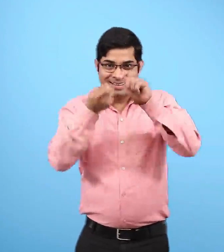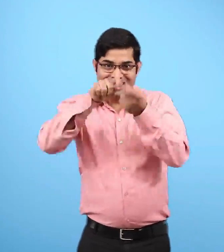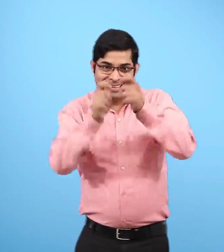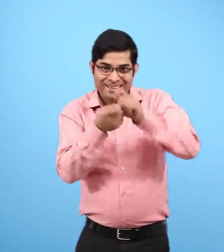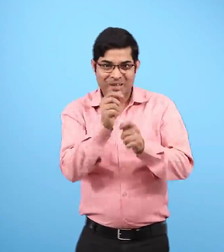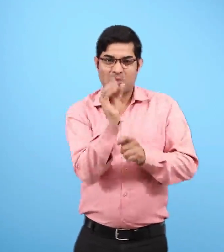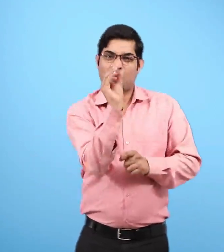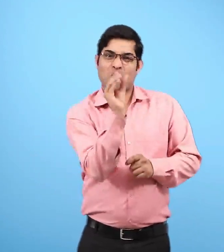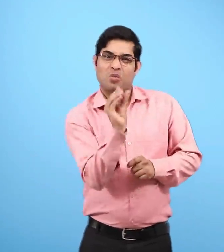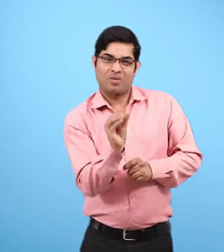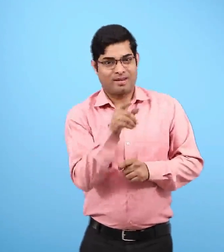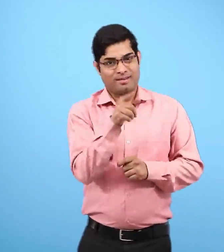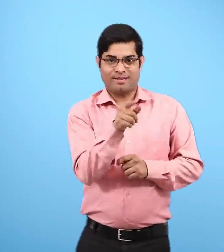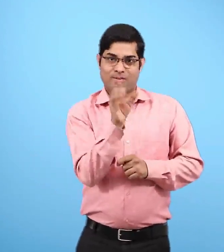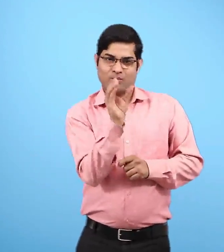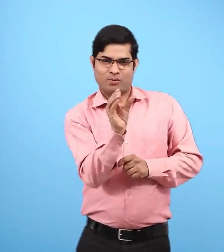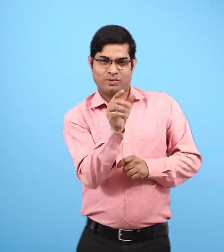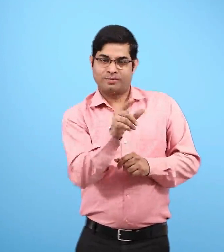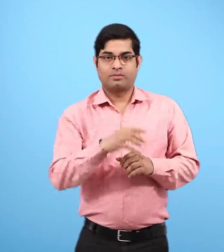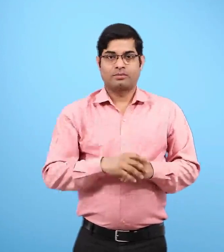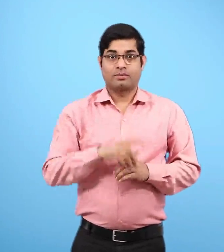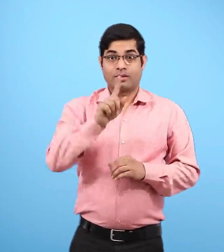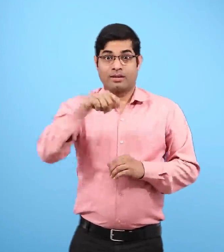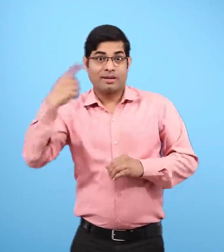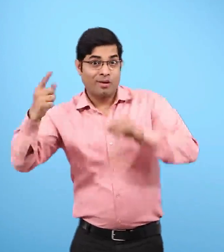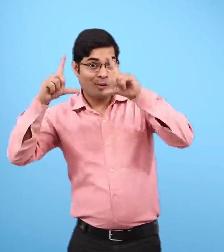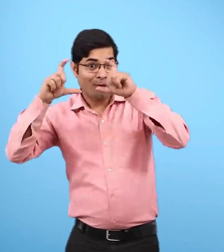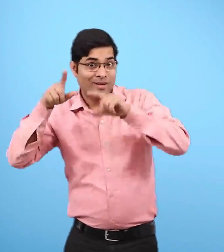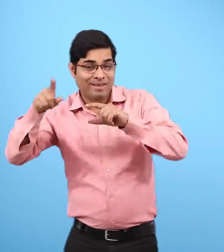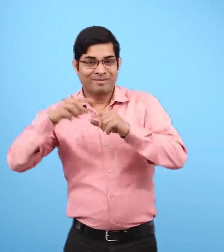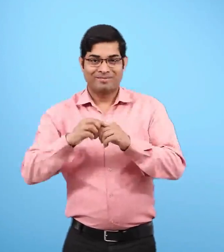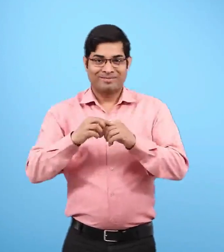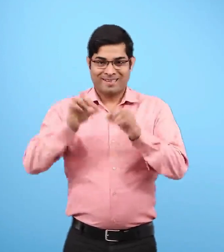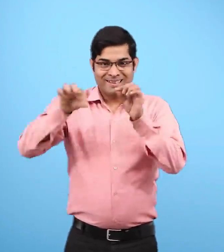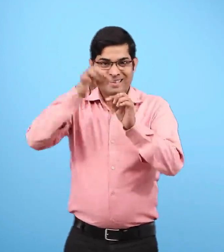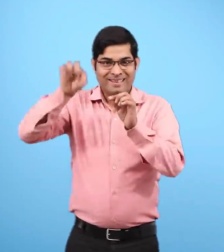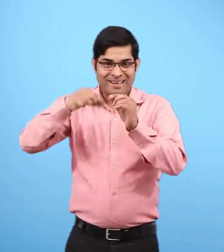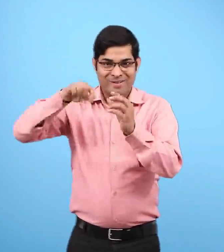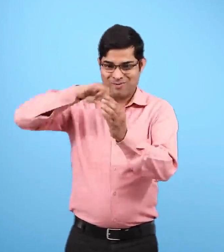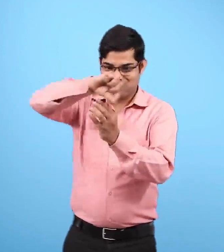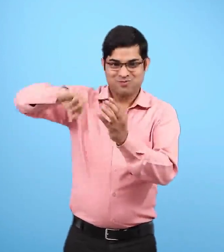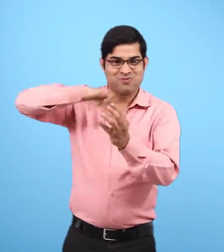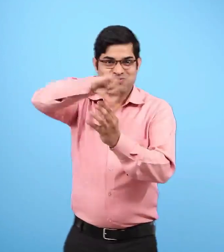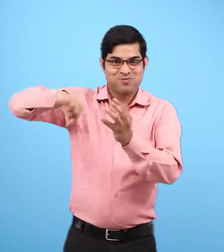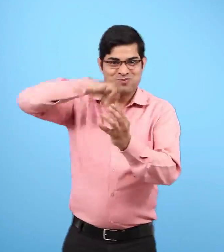than braid of girl 1. Part 1 Picture 2 shows 2